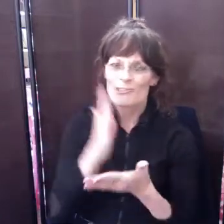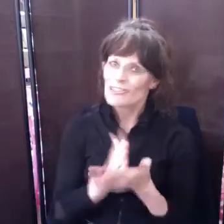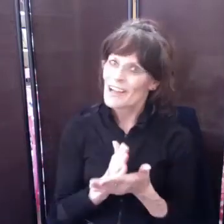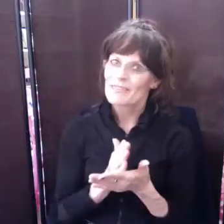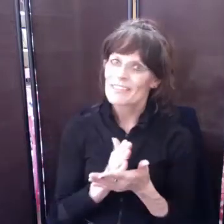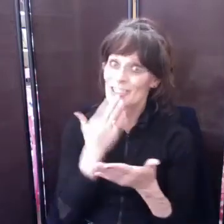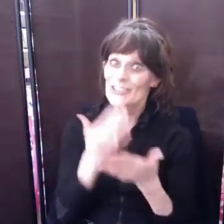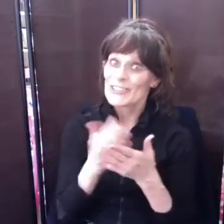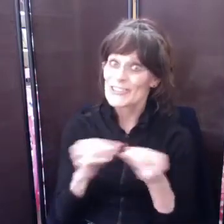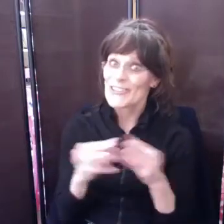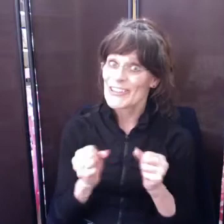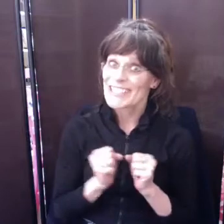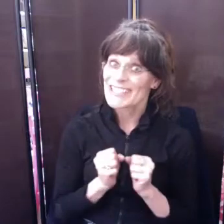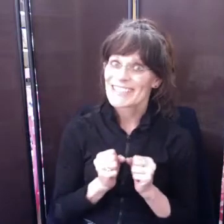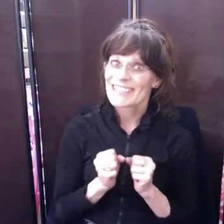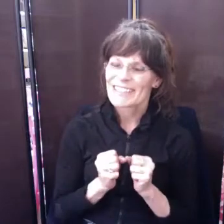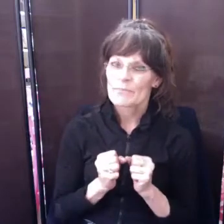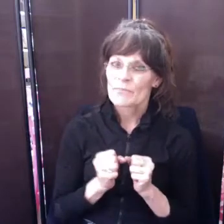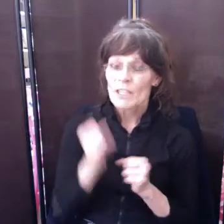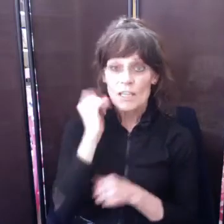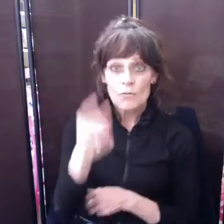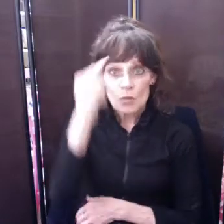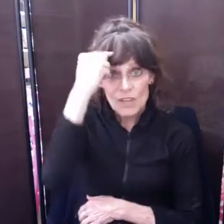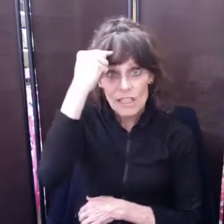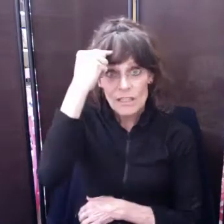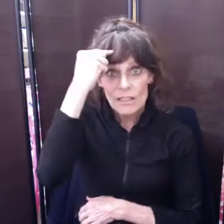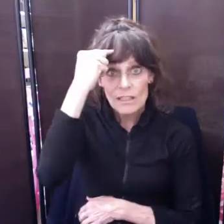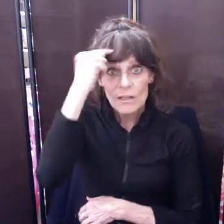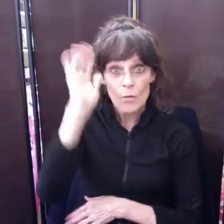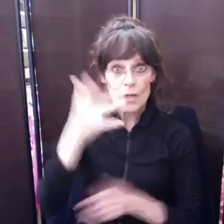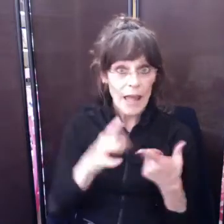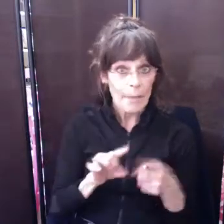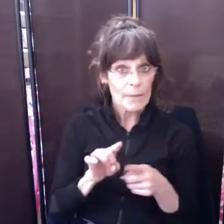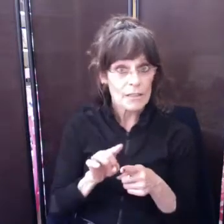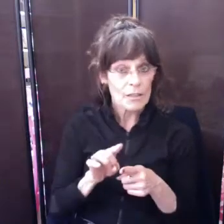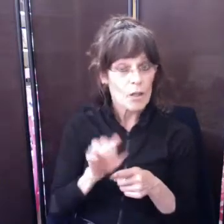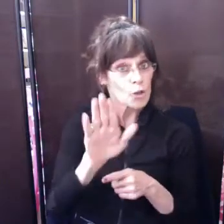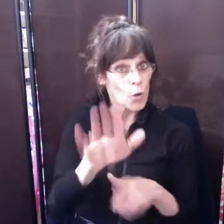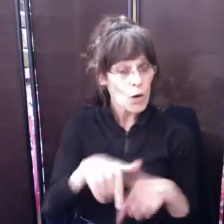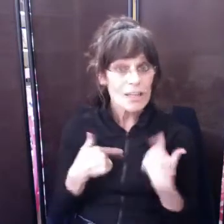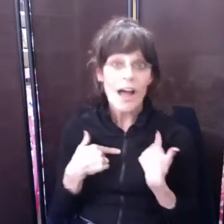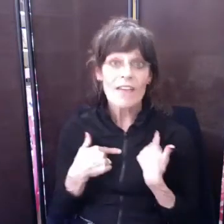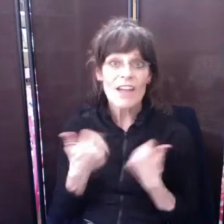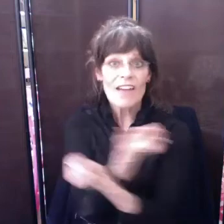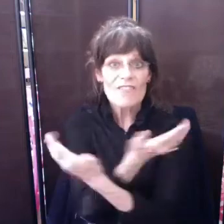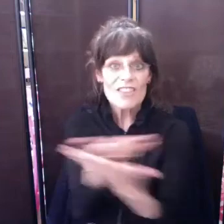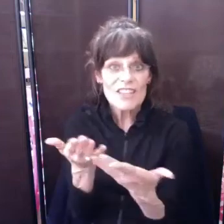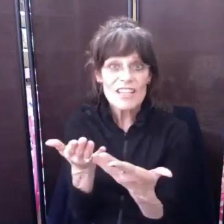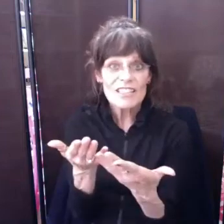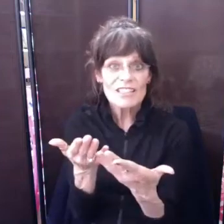story. If you think that there's going to come a time in your life where everything is going to be wrapped up in a nice, neat